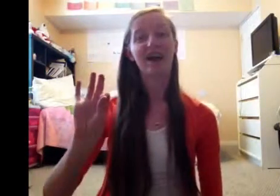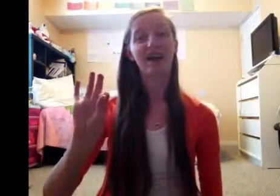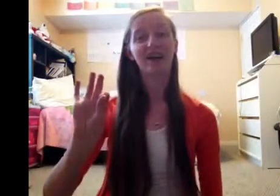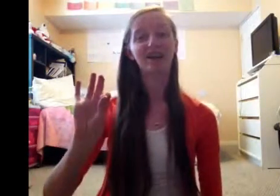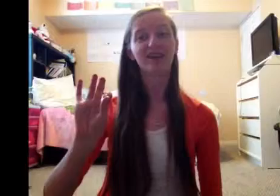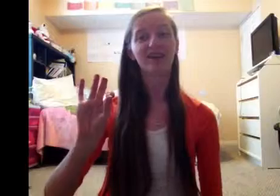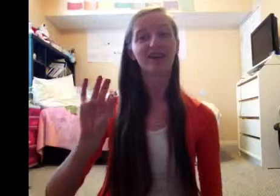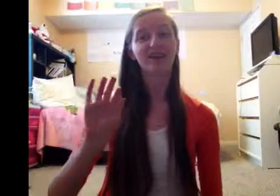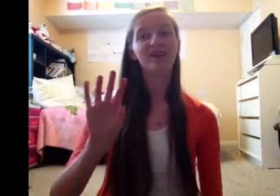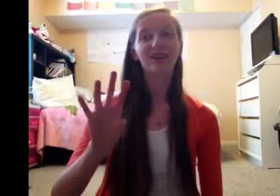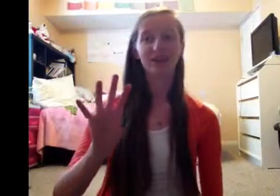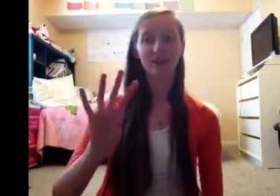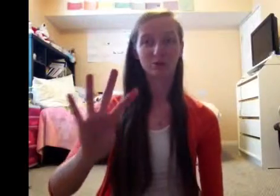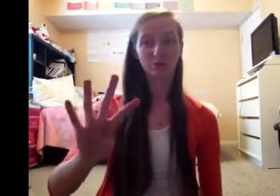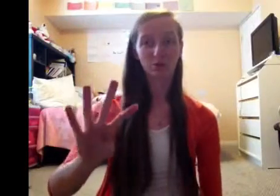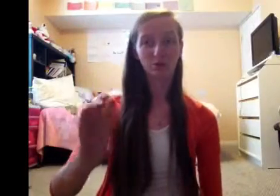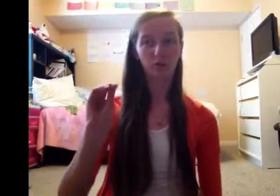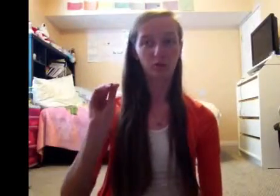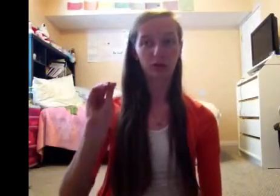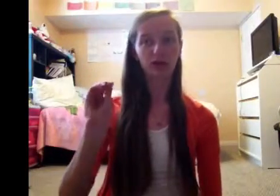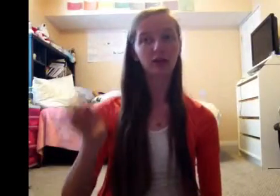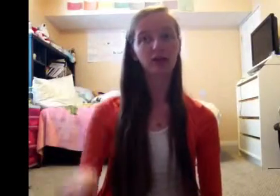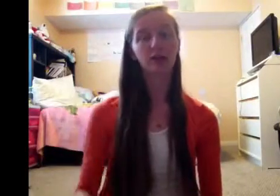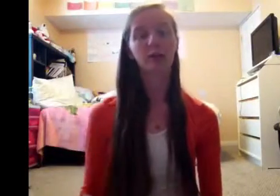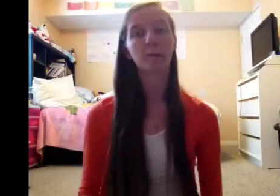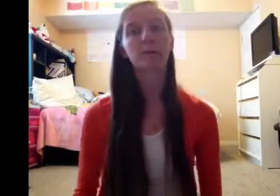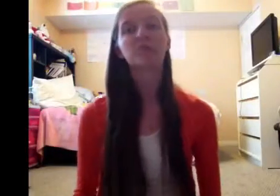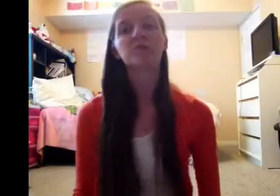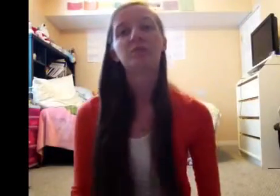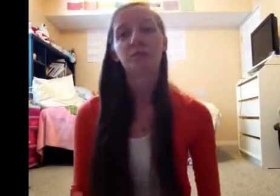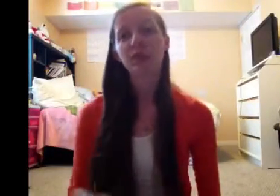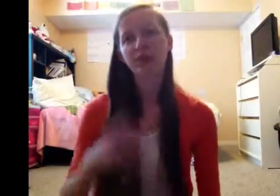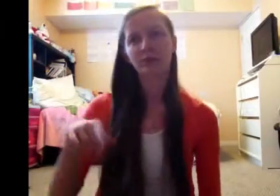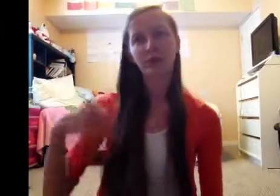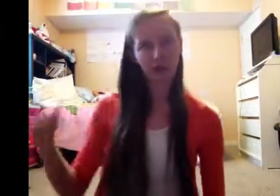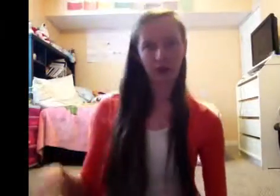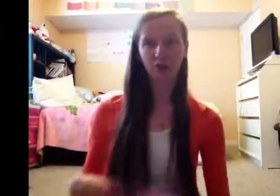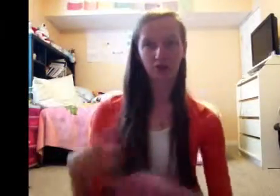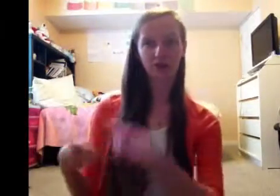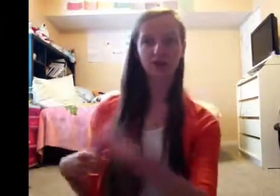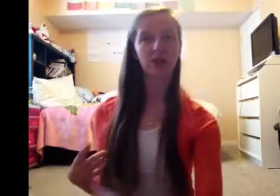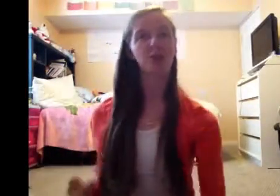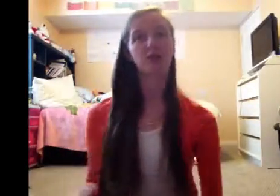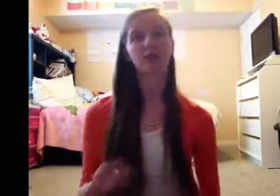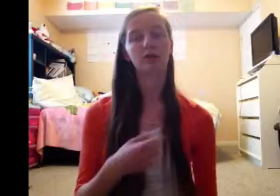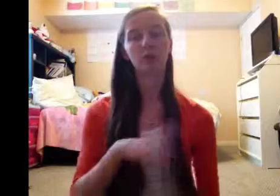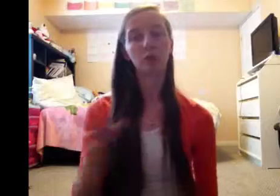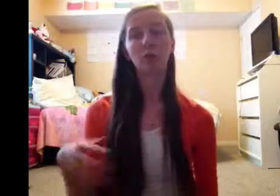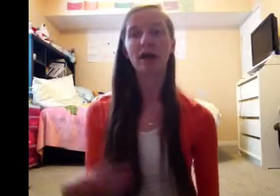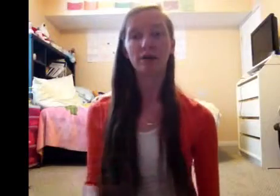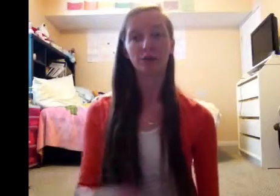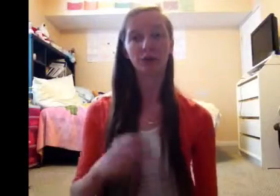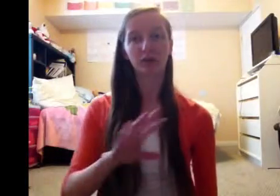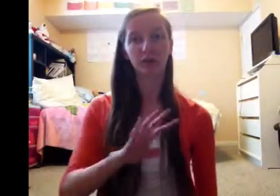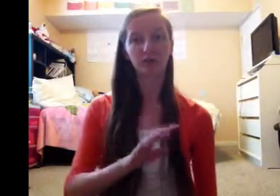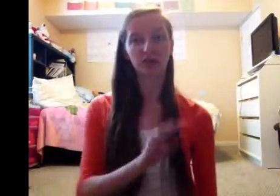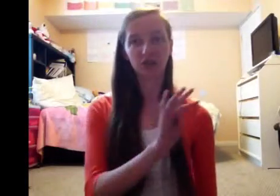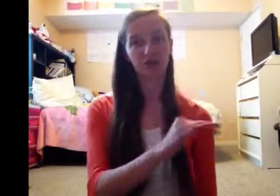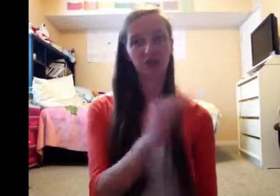39, and then 40. And then from there on out, you just continue with the whole pattern where it's like, you just